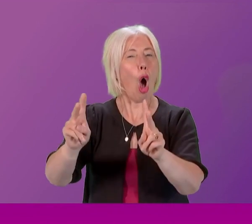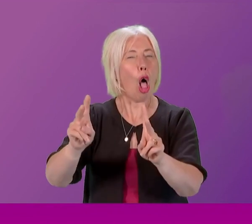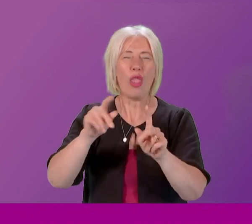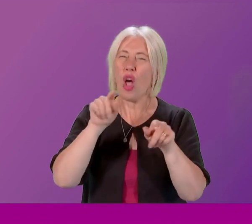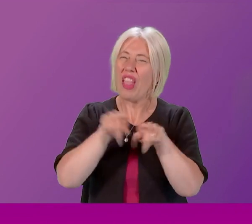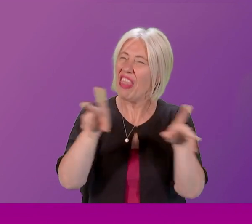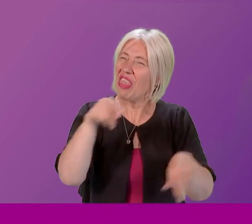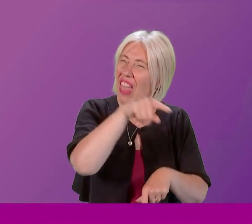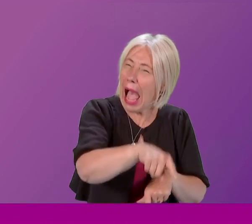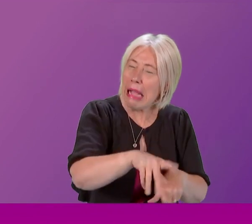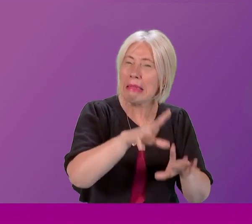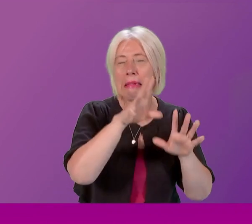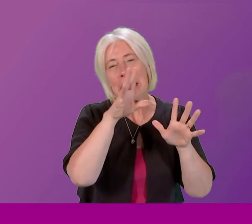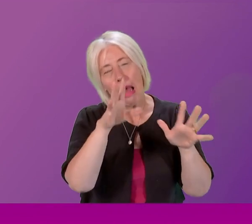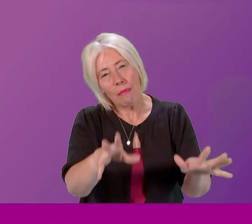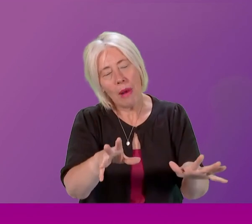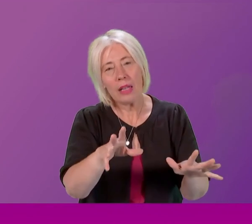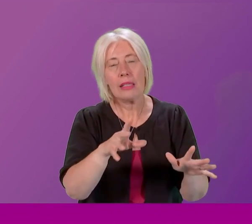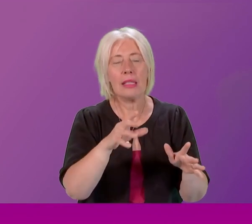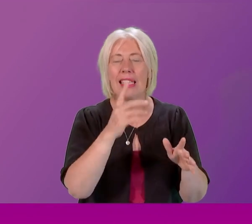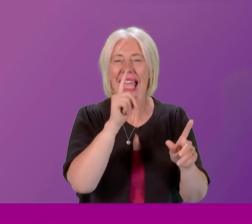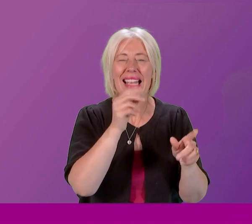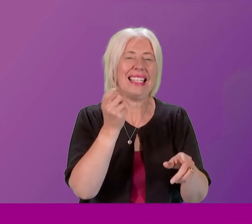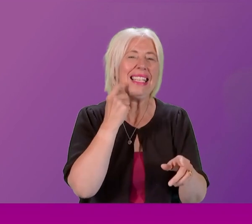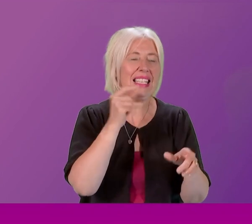can be easily planted on a stage.